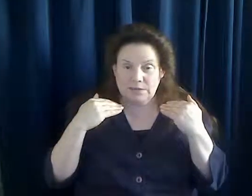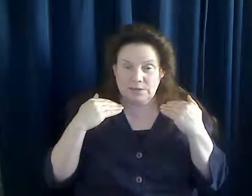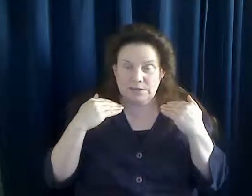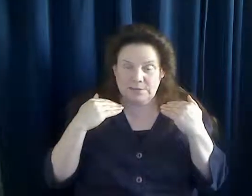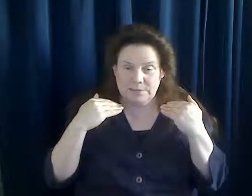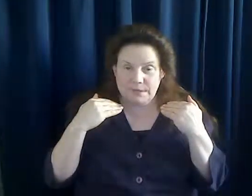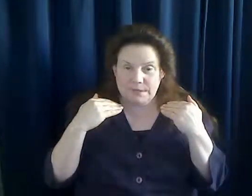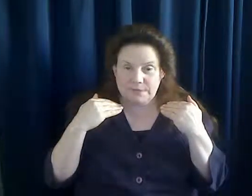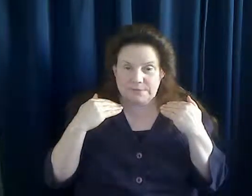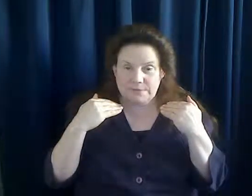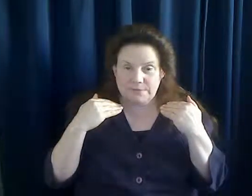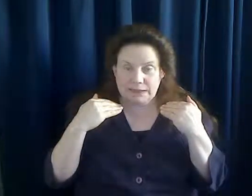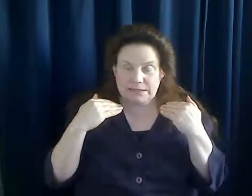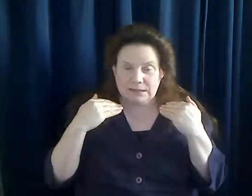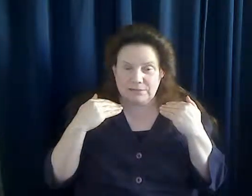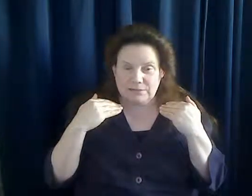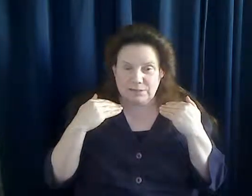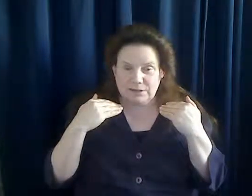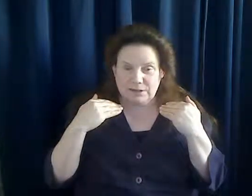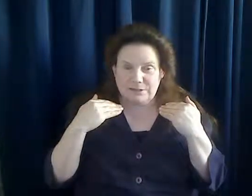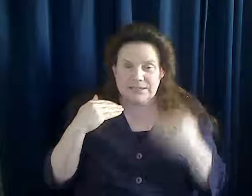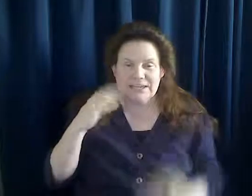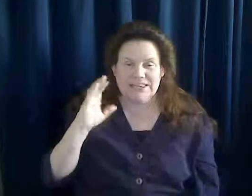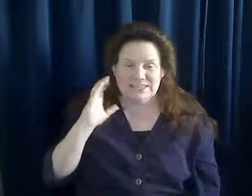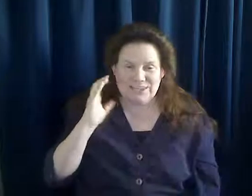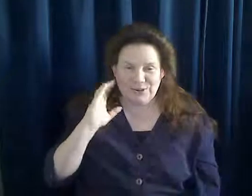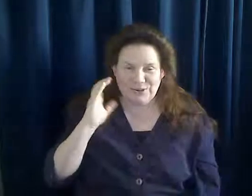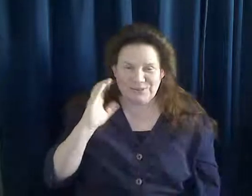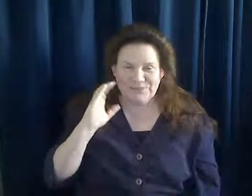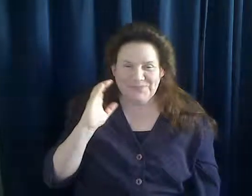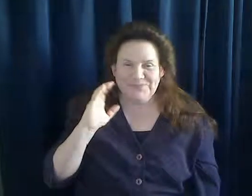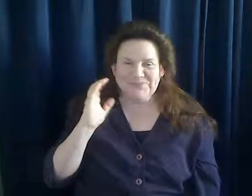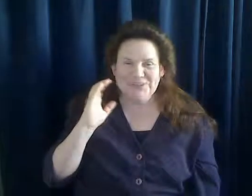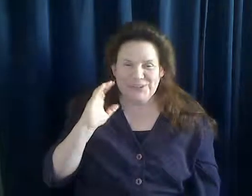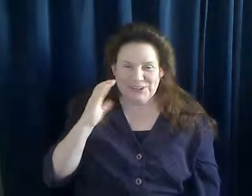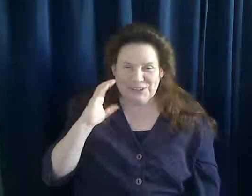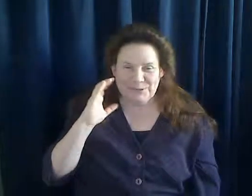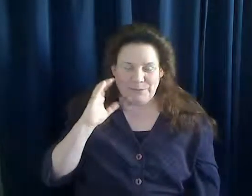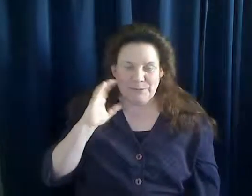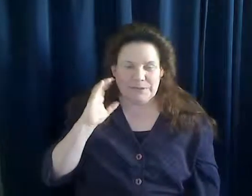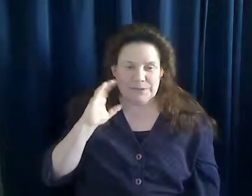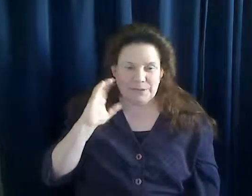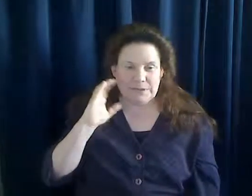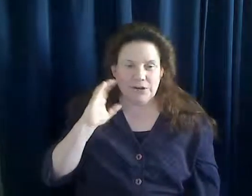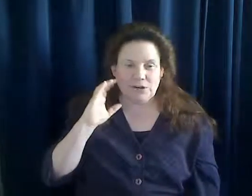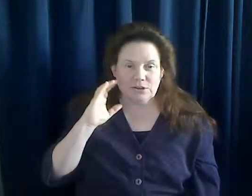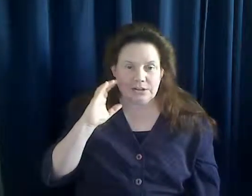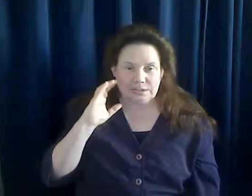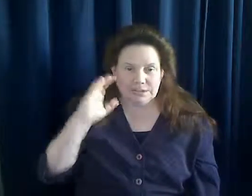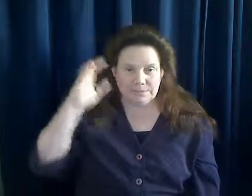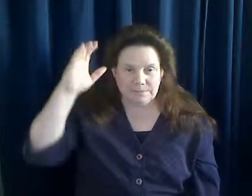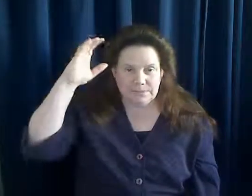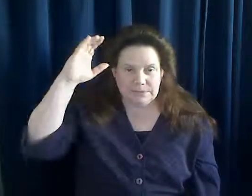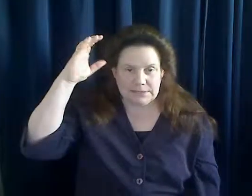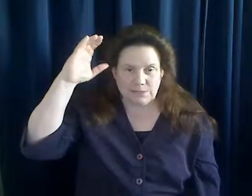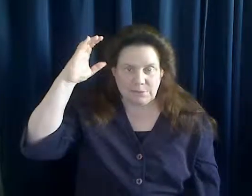do with female identifying nouns and pronouns? So, good, you remembered this would be a girl cousin, this would be a